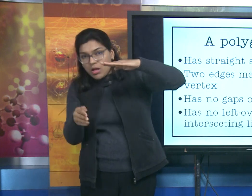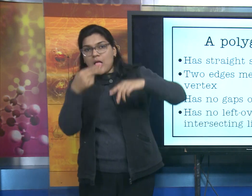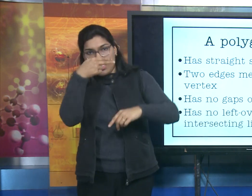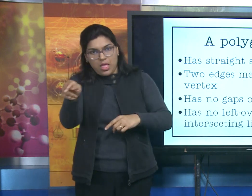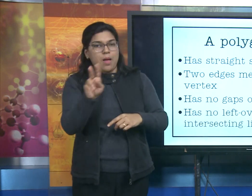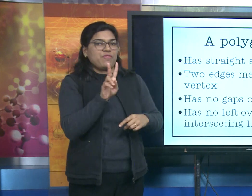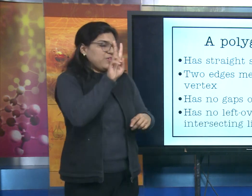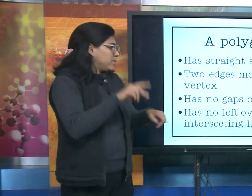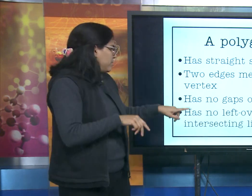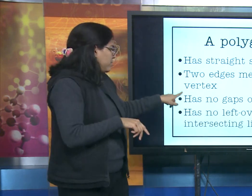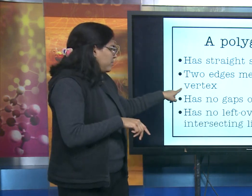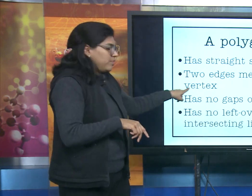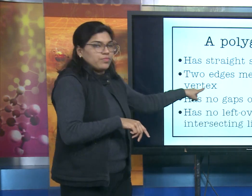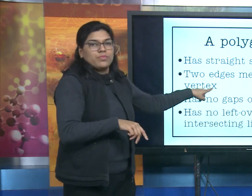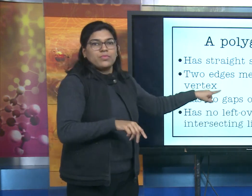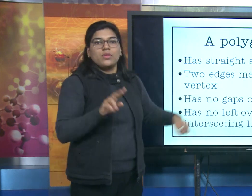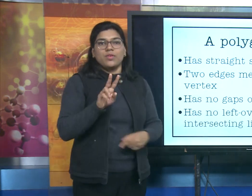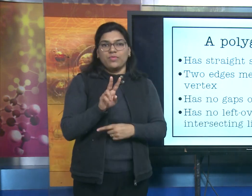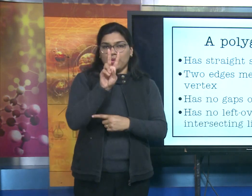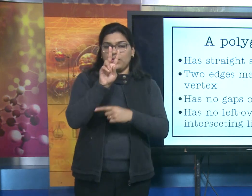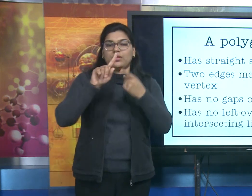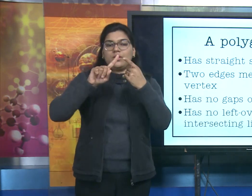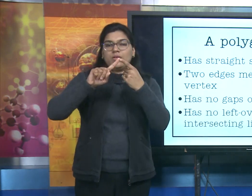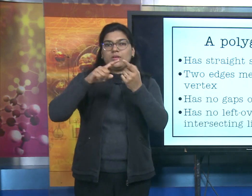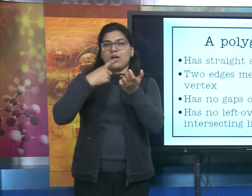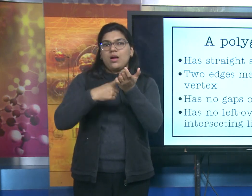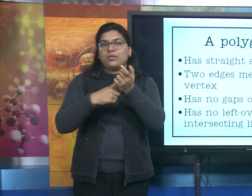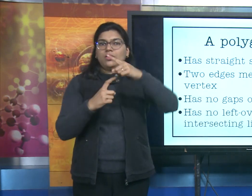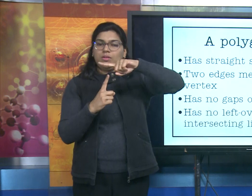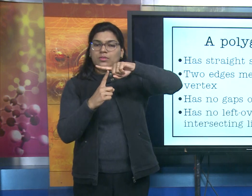together, that point is known as vertex.